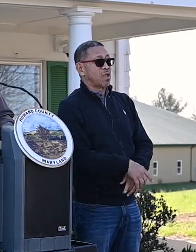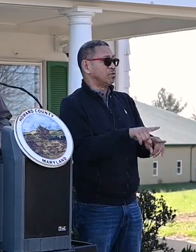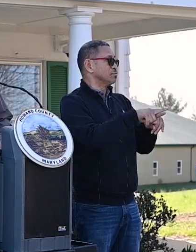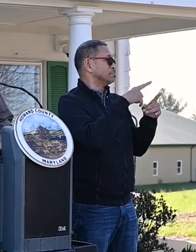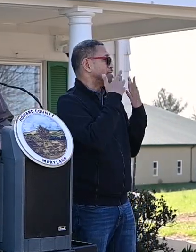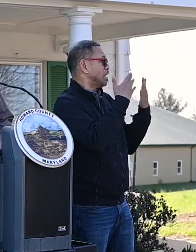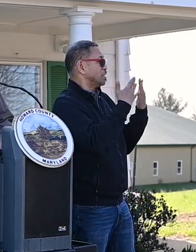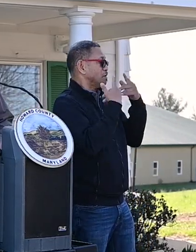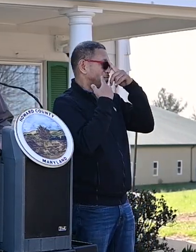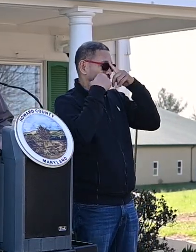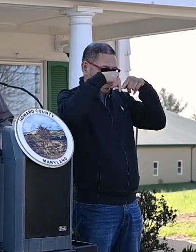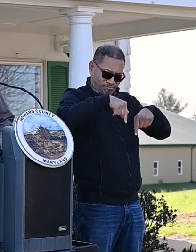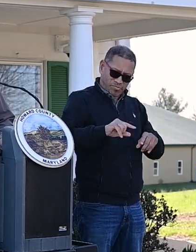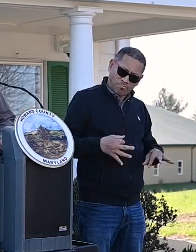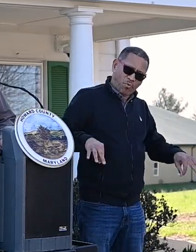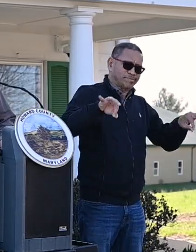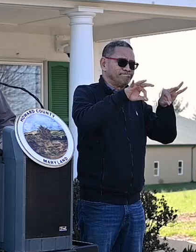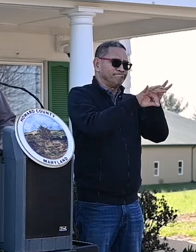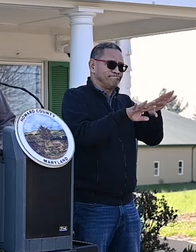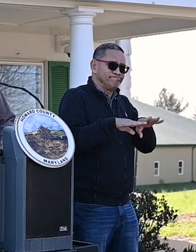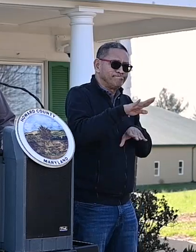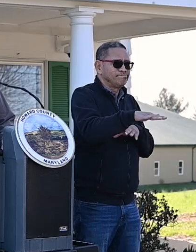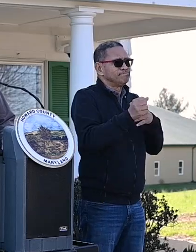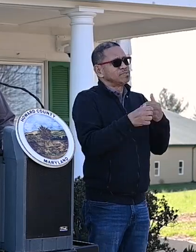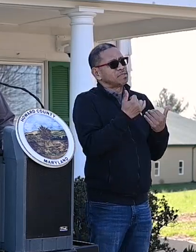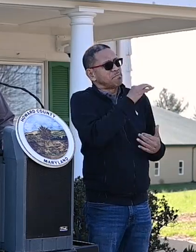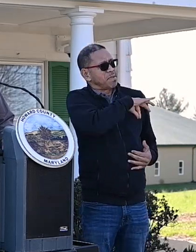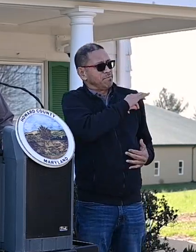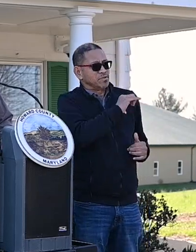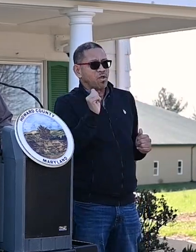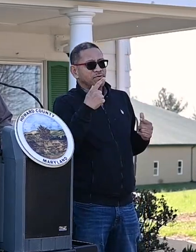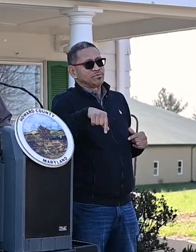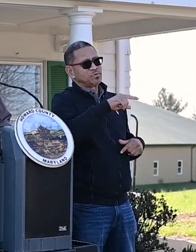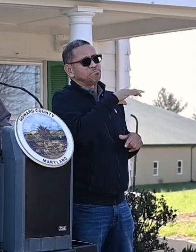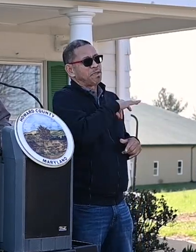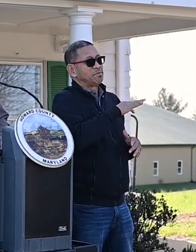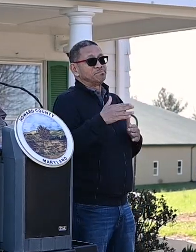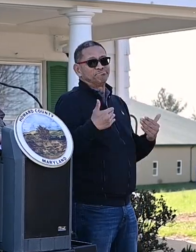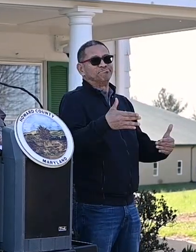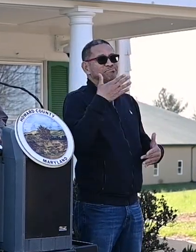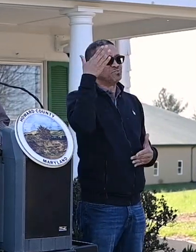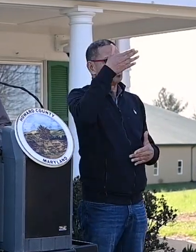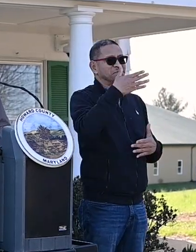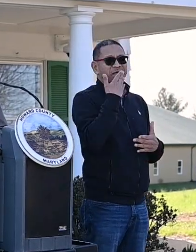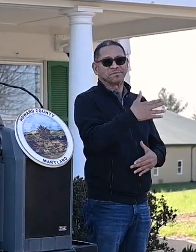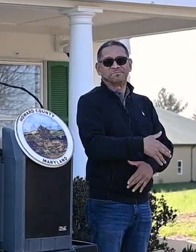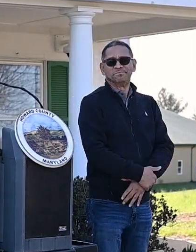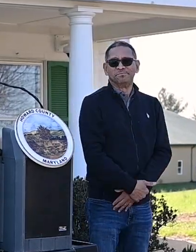you for this important step, and I just hope it's a benefit to all of us going forward. Thank you.